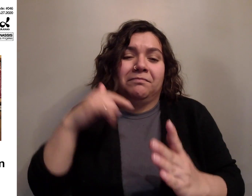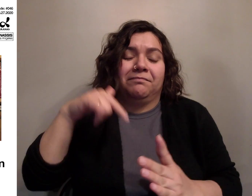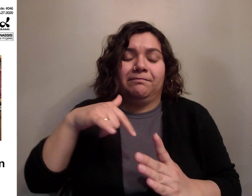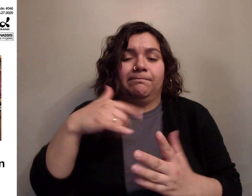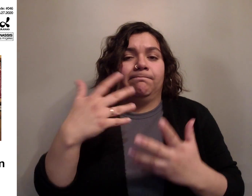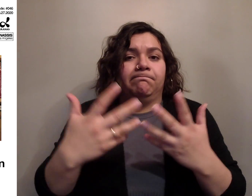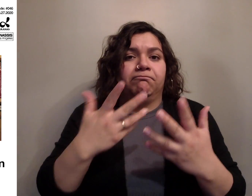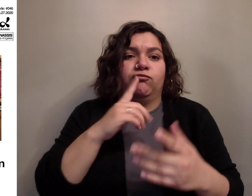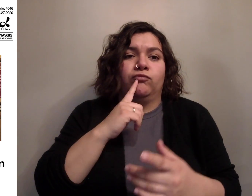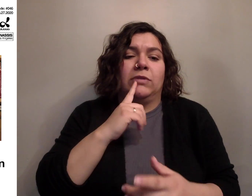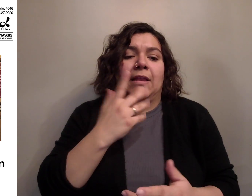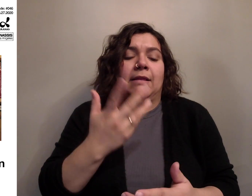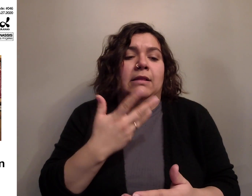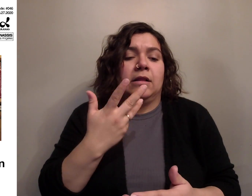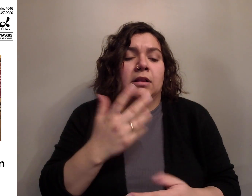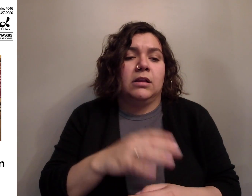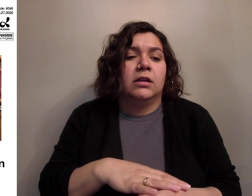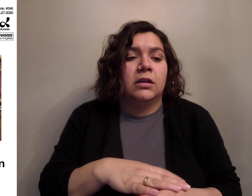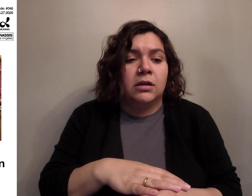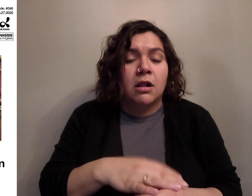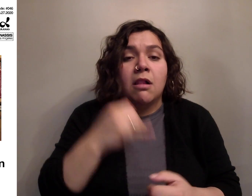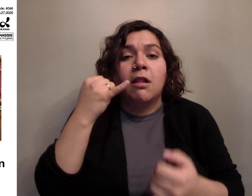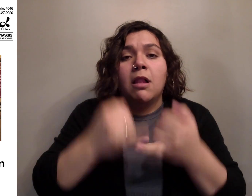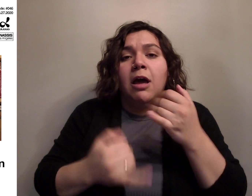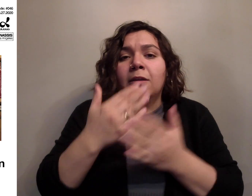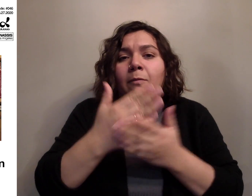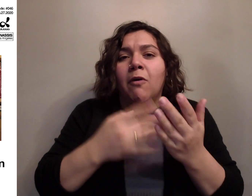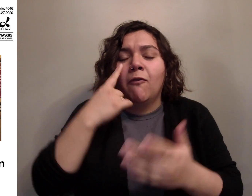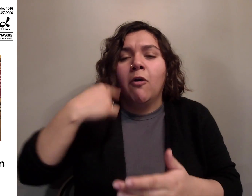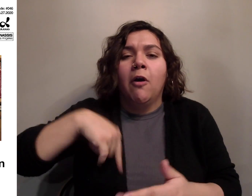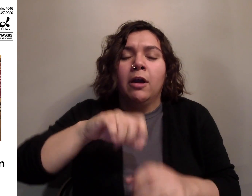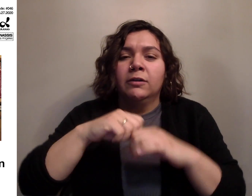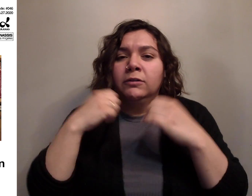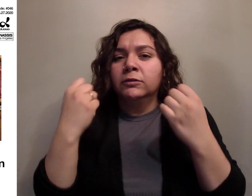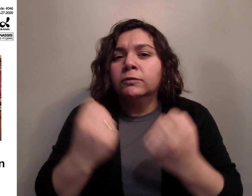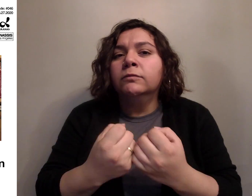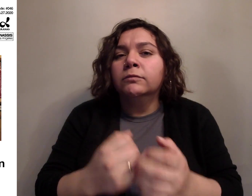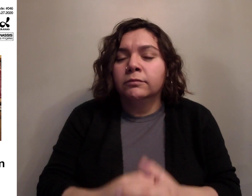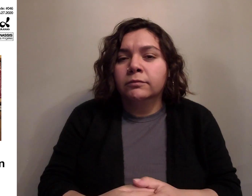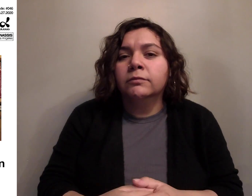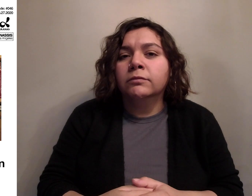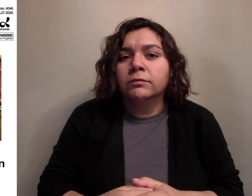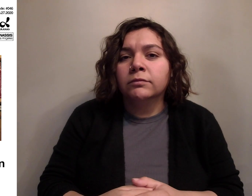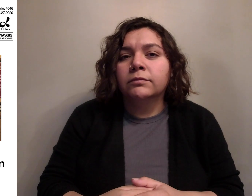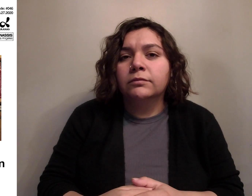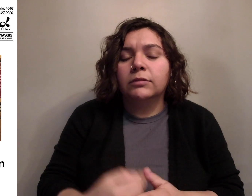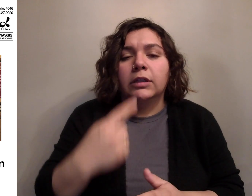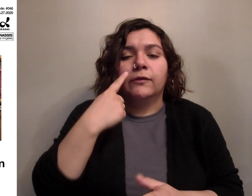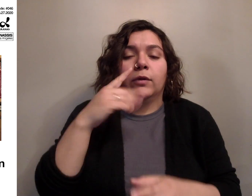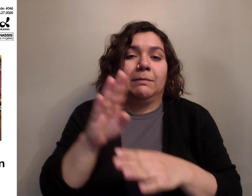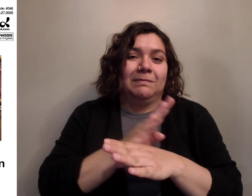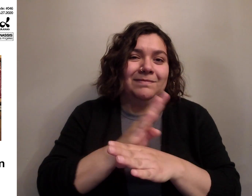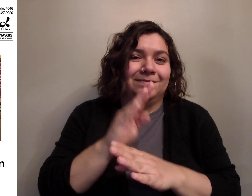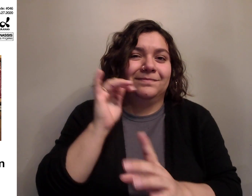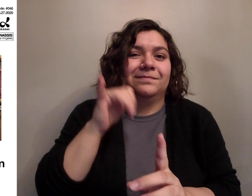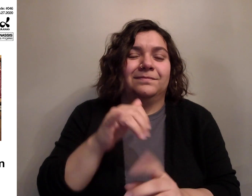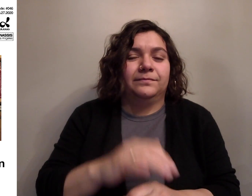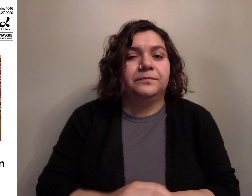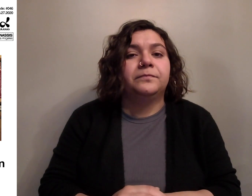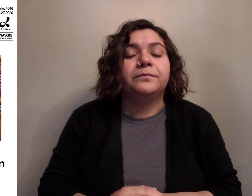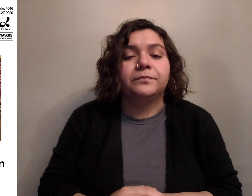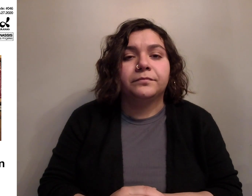arts, because, of course, these will be the last segments of our society to reopen. This